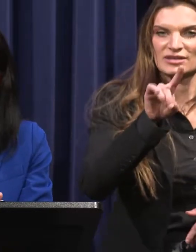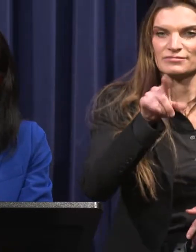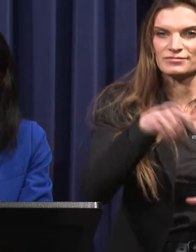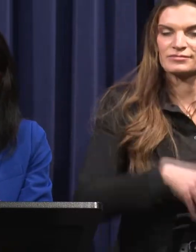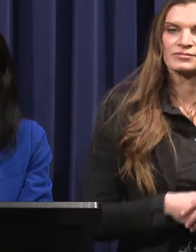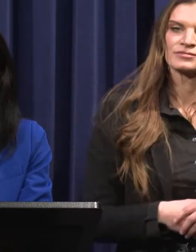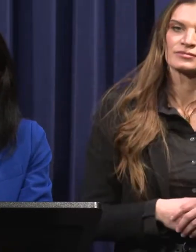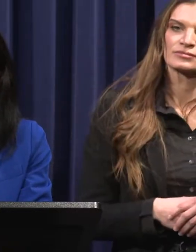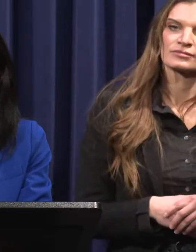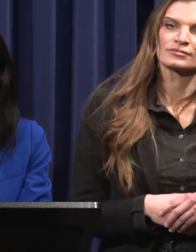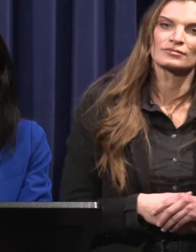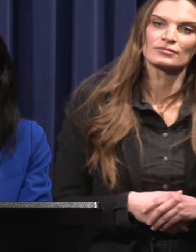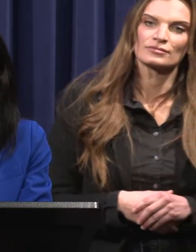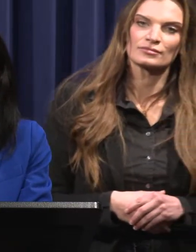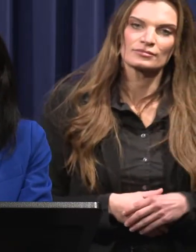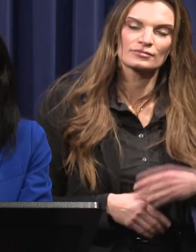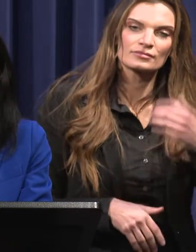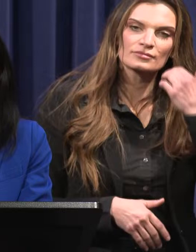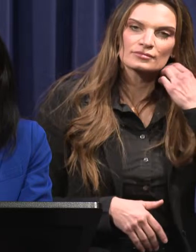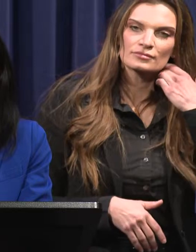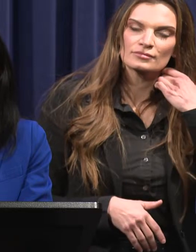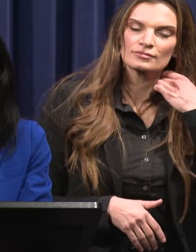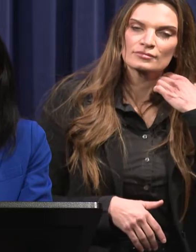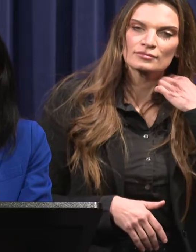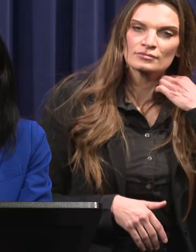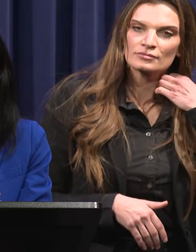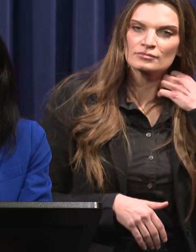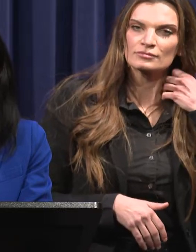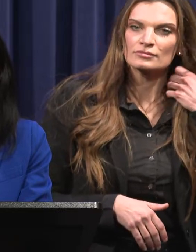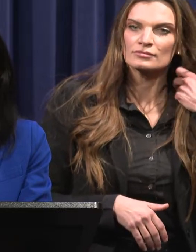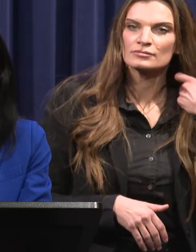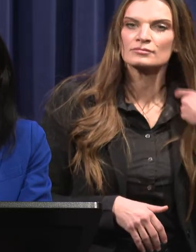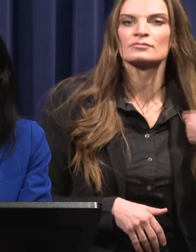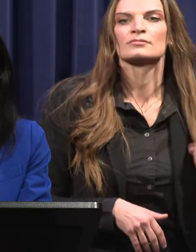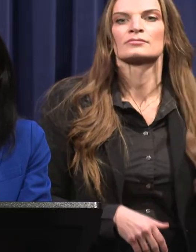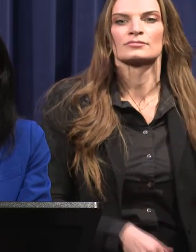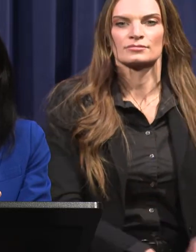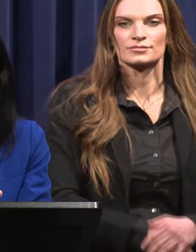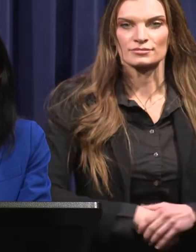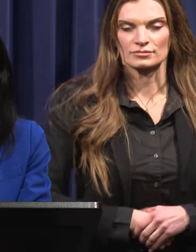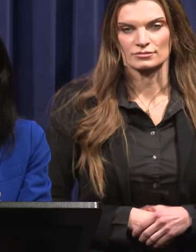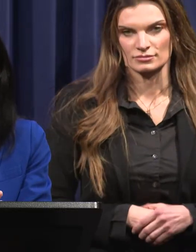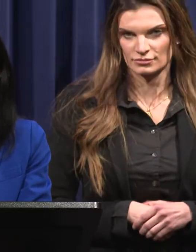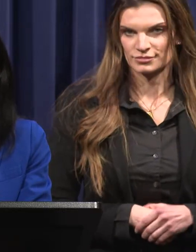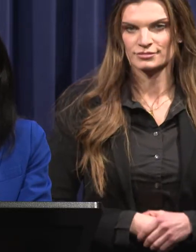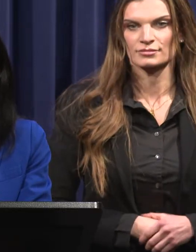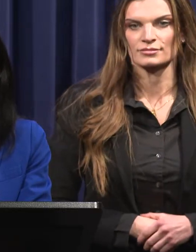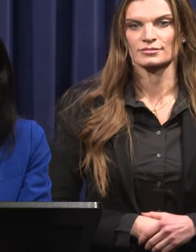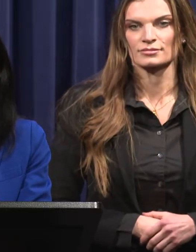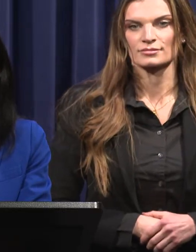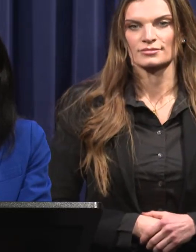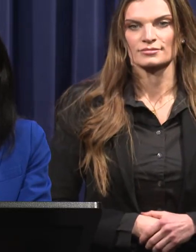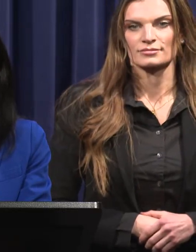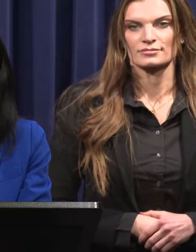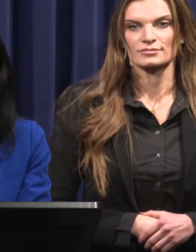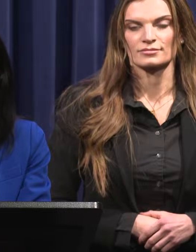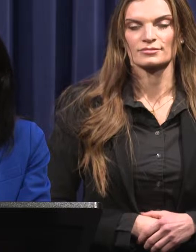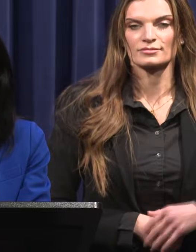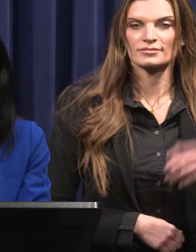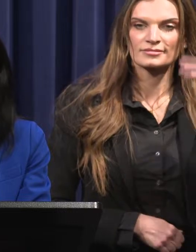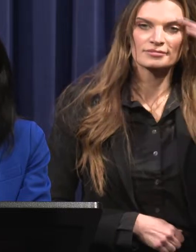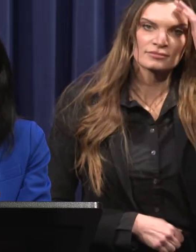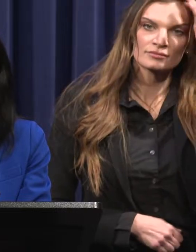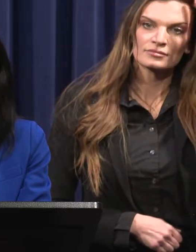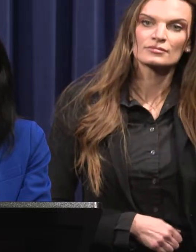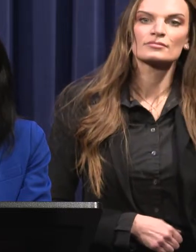with Cranes. I was just hoping you could elaborate or clarify how the investigation, which started